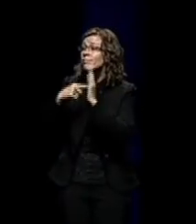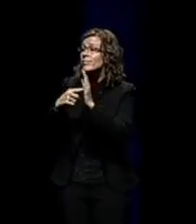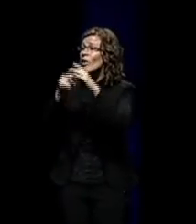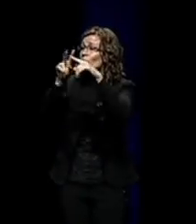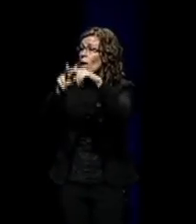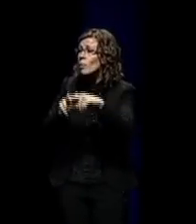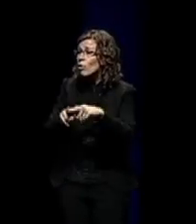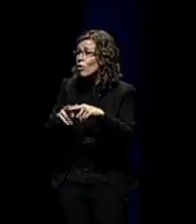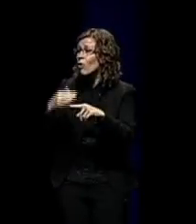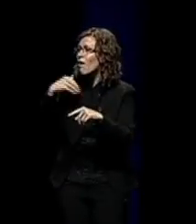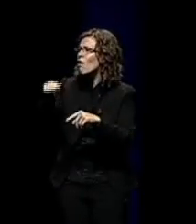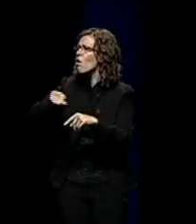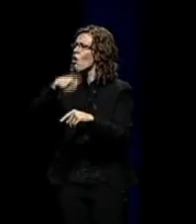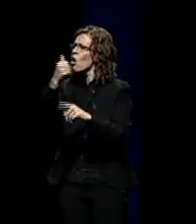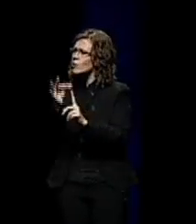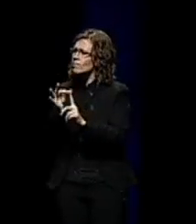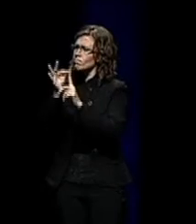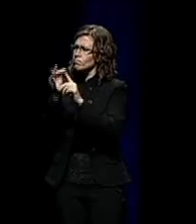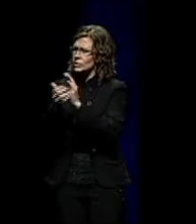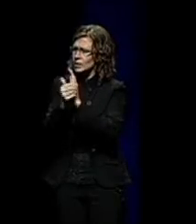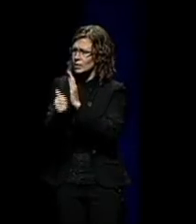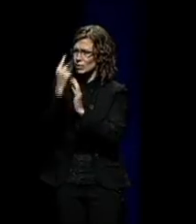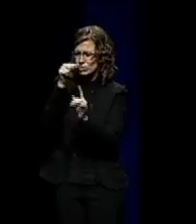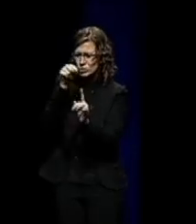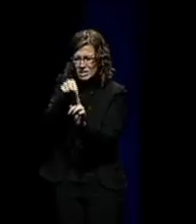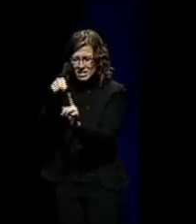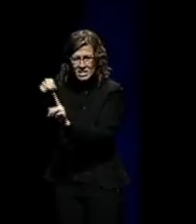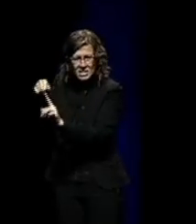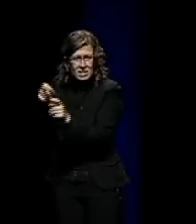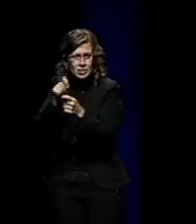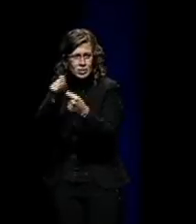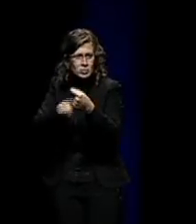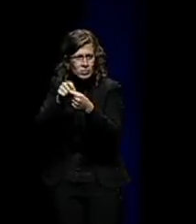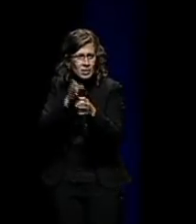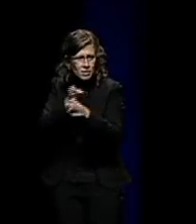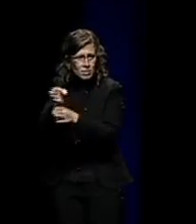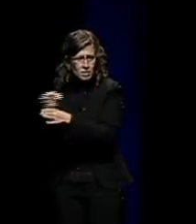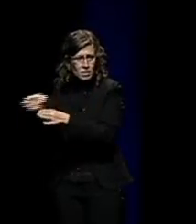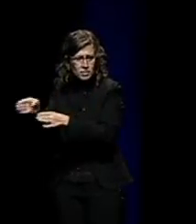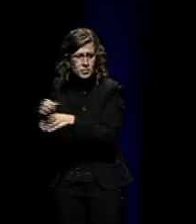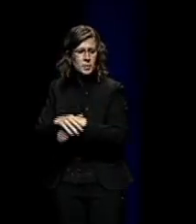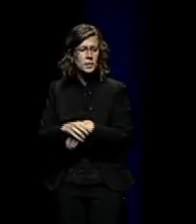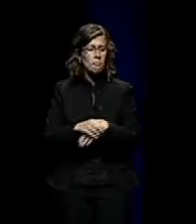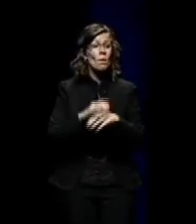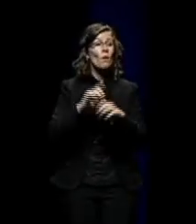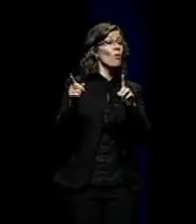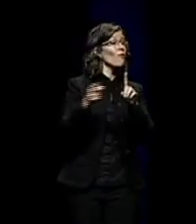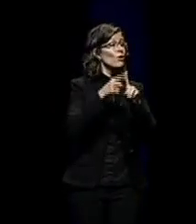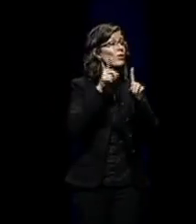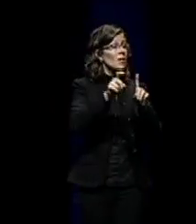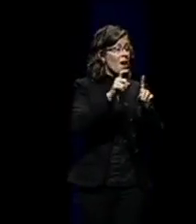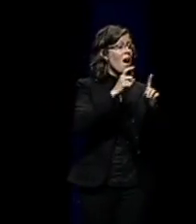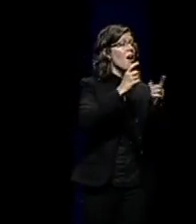skill sets. So we're going to be doing that study first. That information will then feed into the job analysis study.